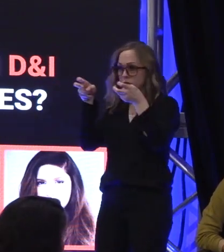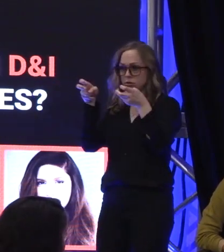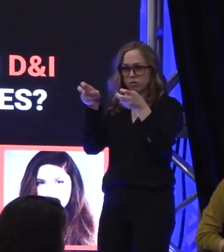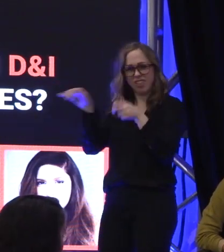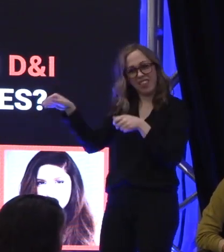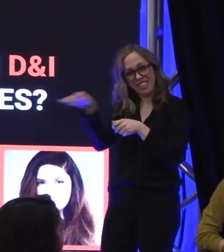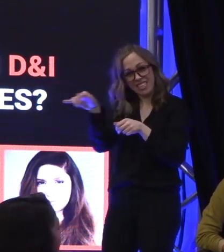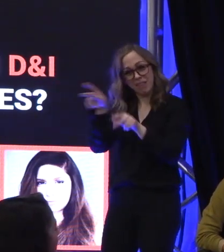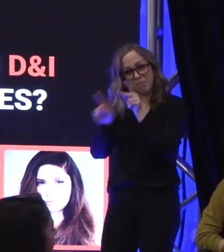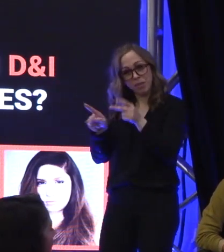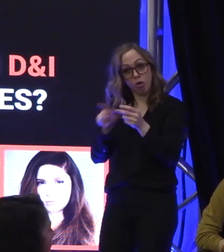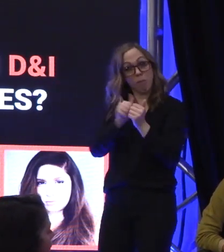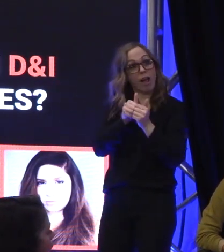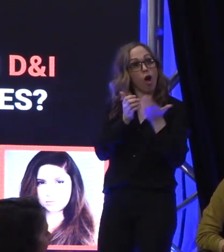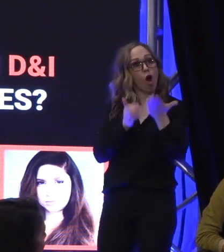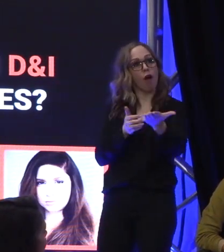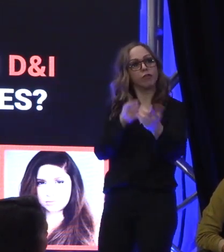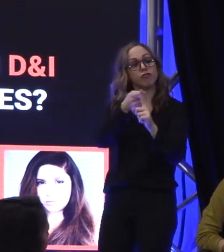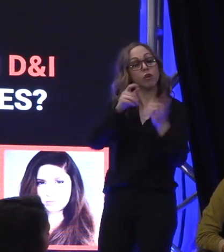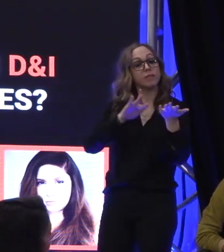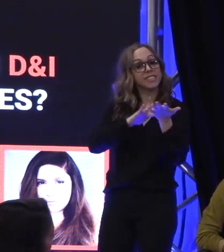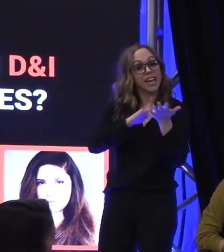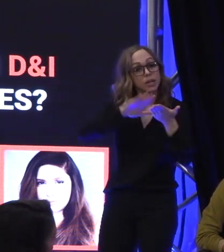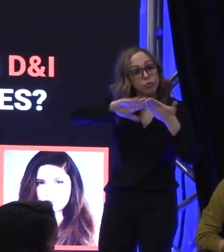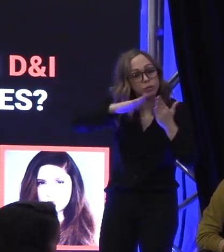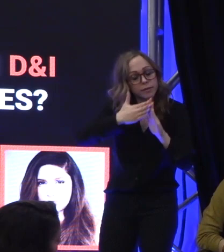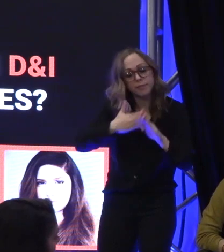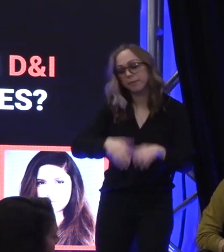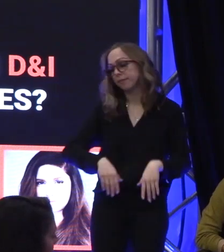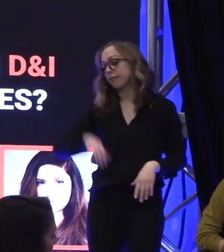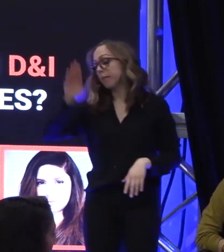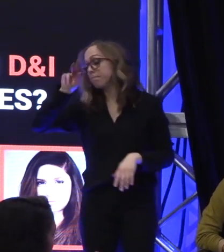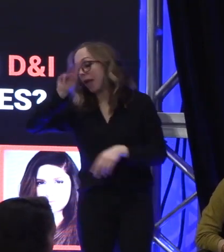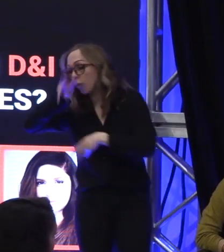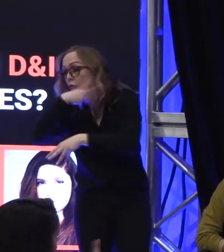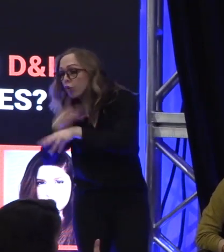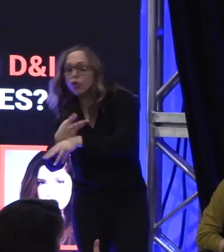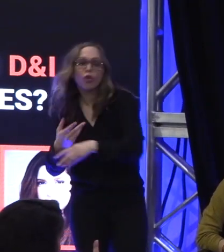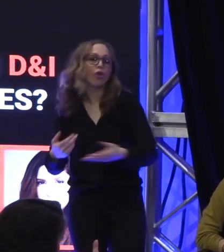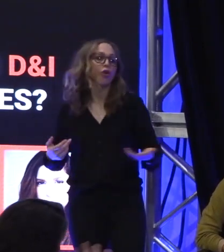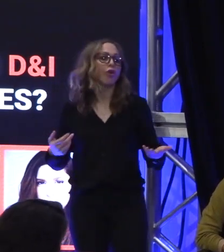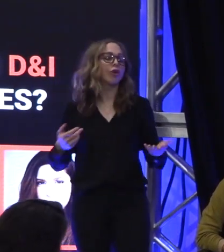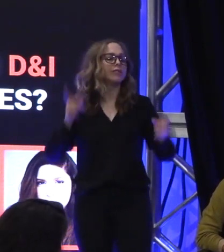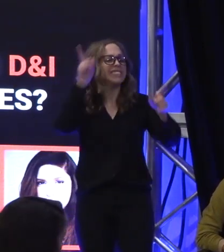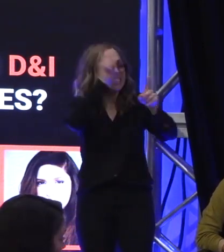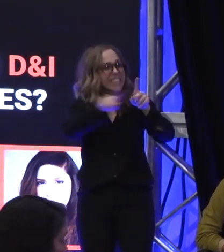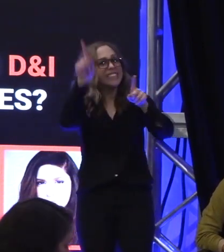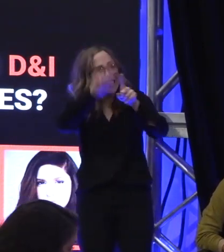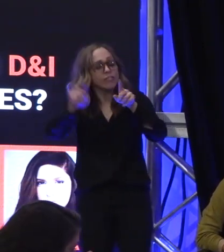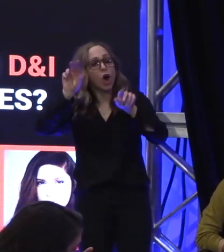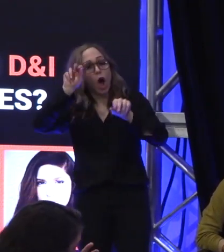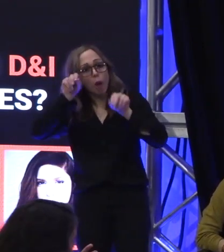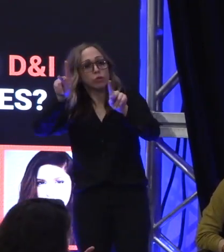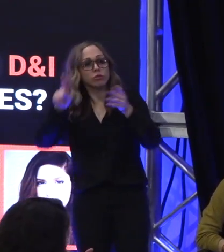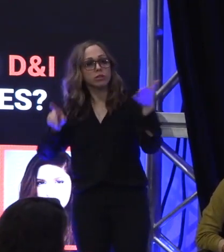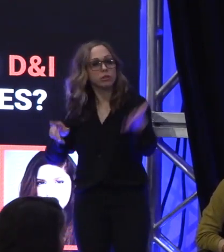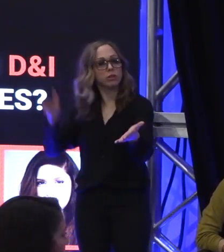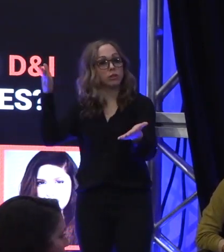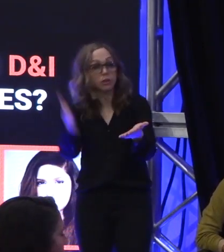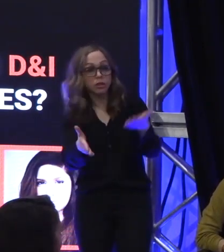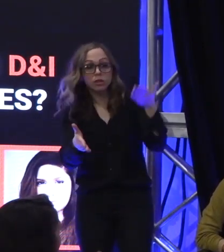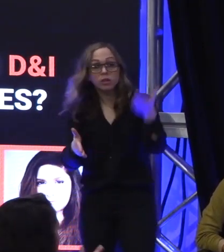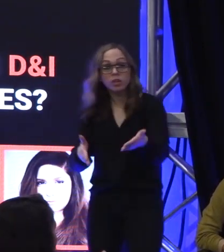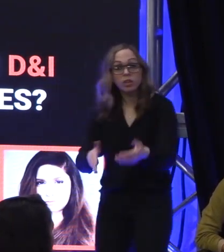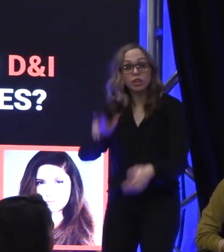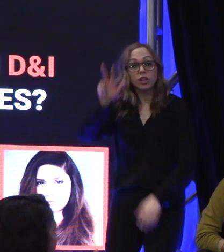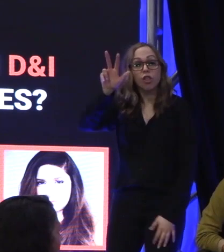getting competitive offers from the tech community, from the banking world, from any number of other opportunities that are